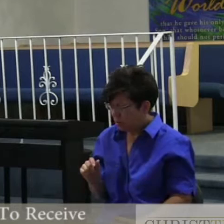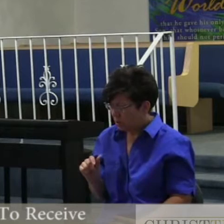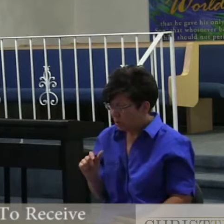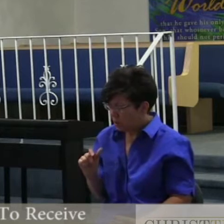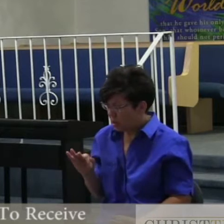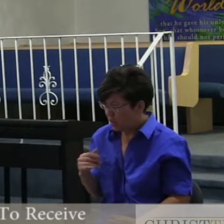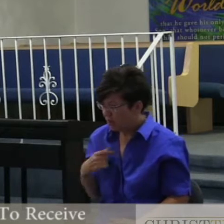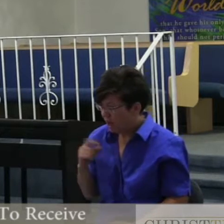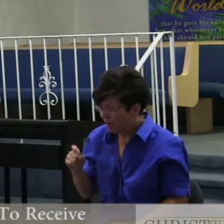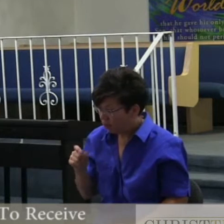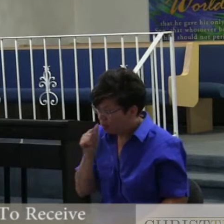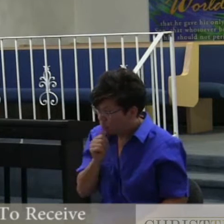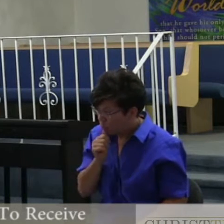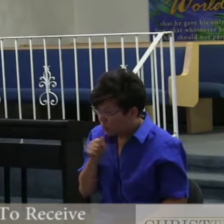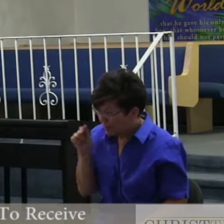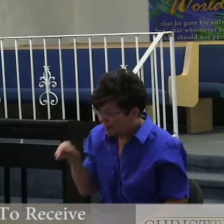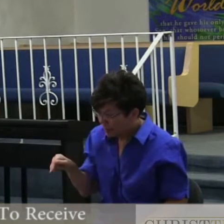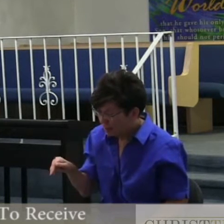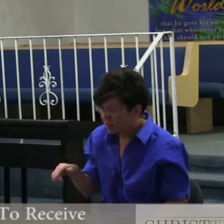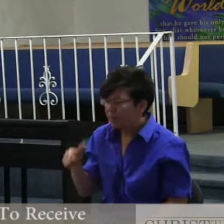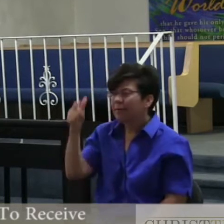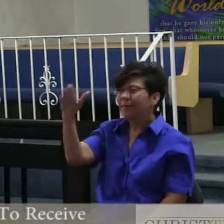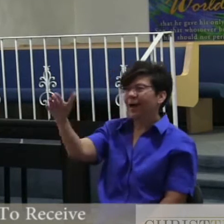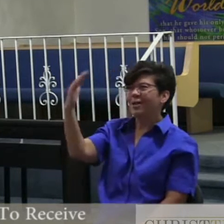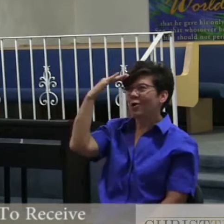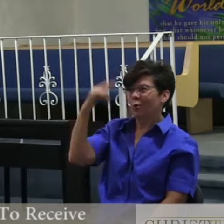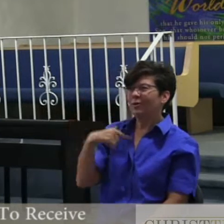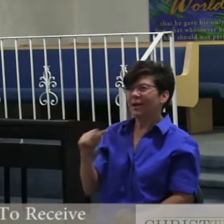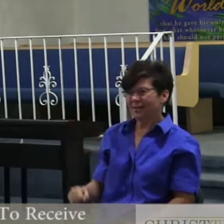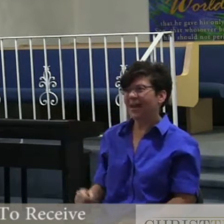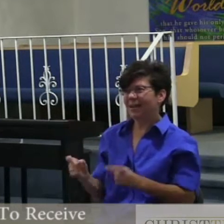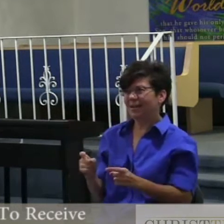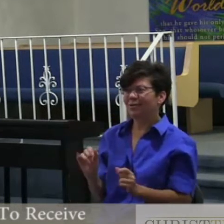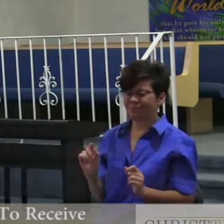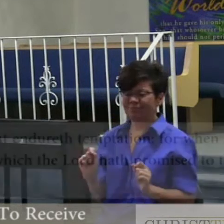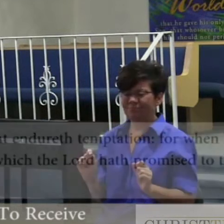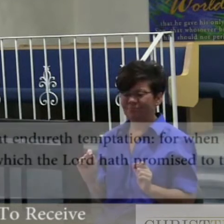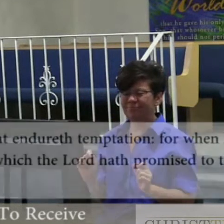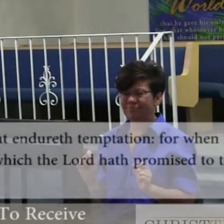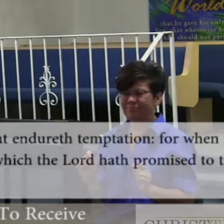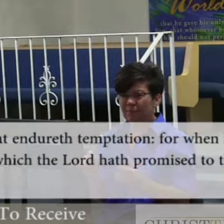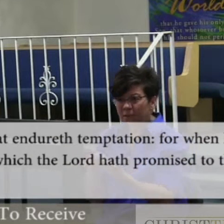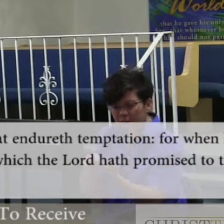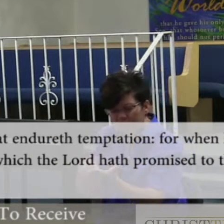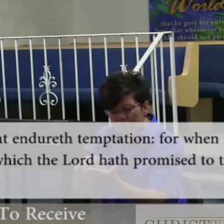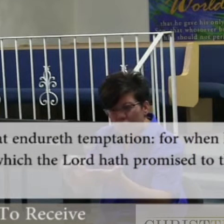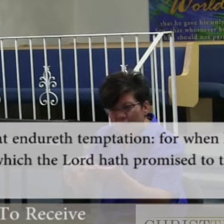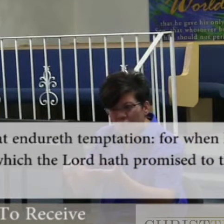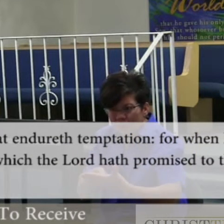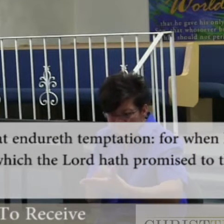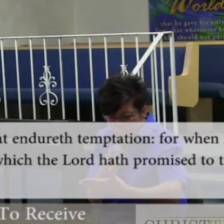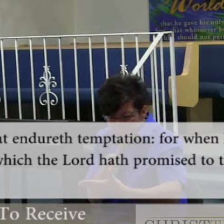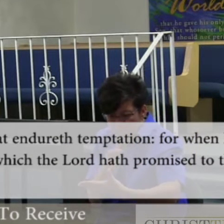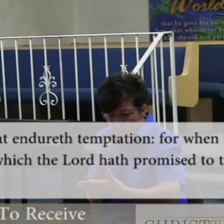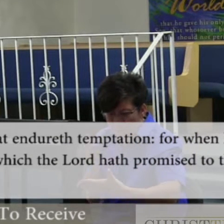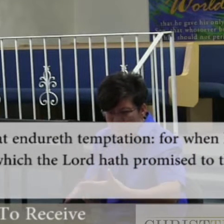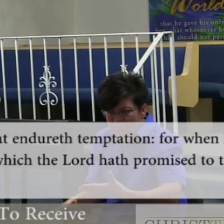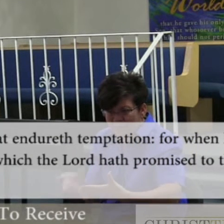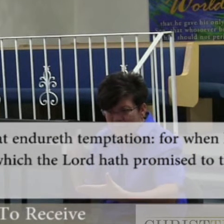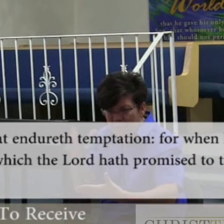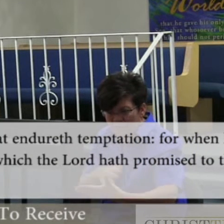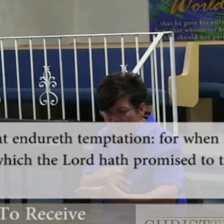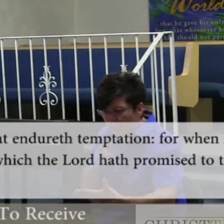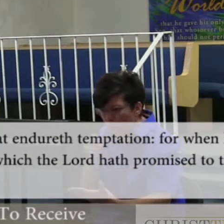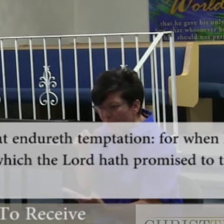If I had to go through this, God knows I can handle it. He says the scriptures, blessed is the man that